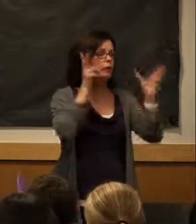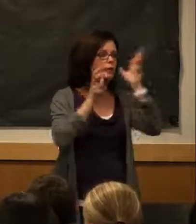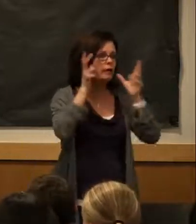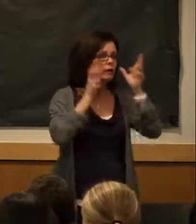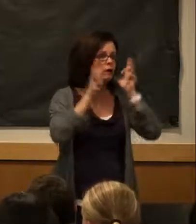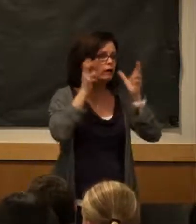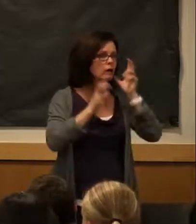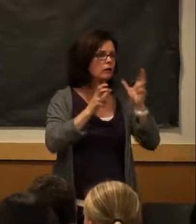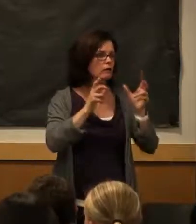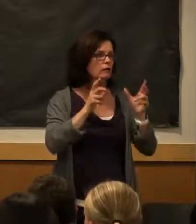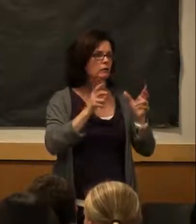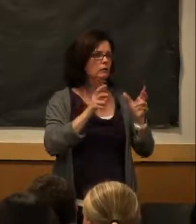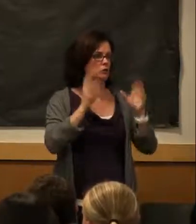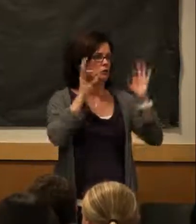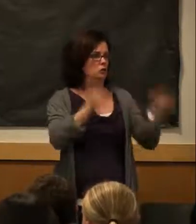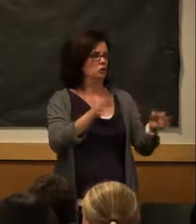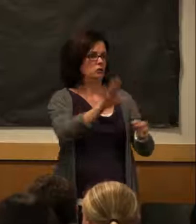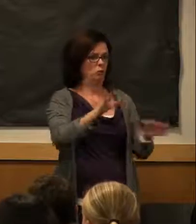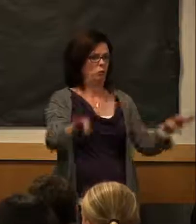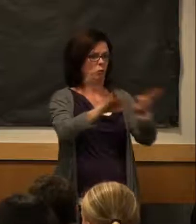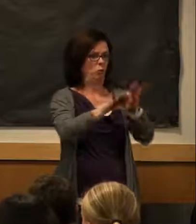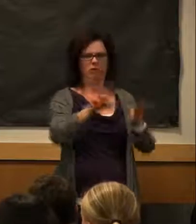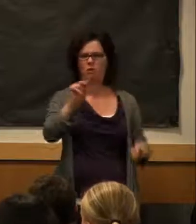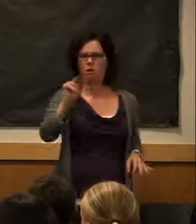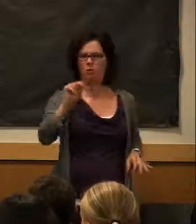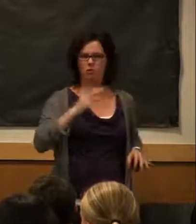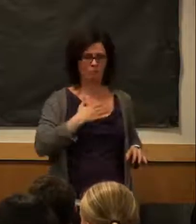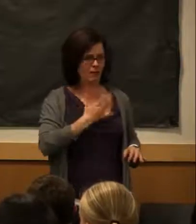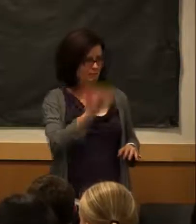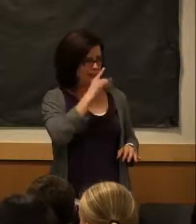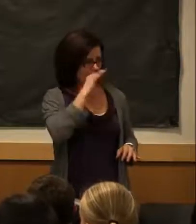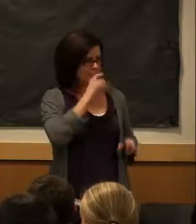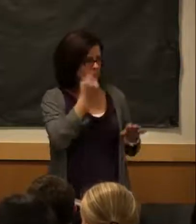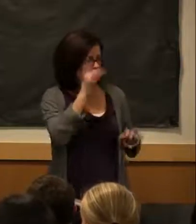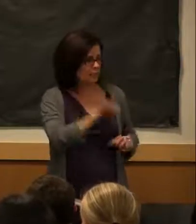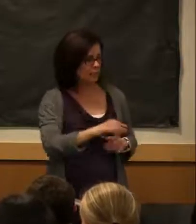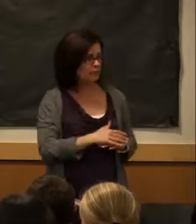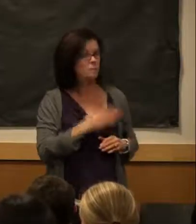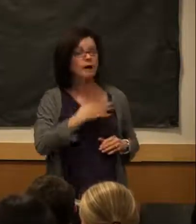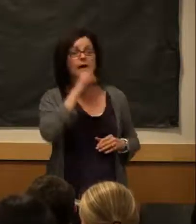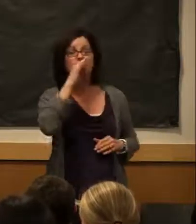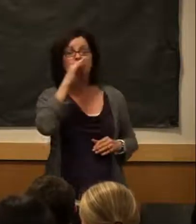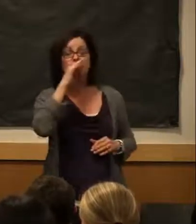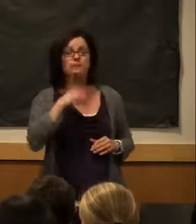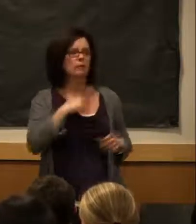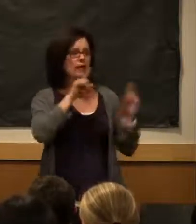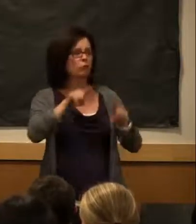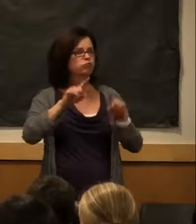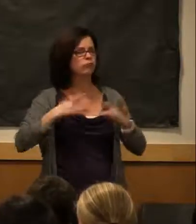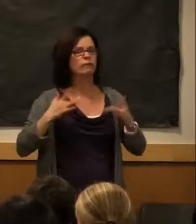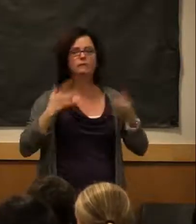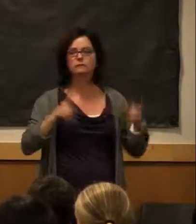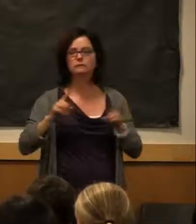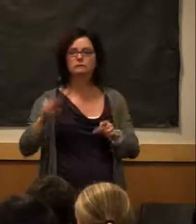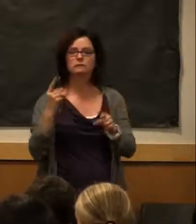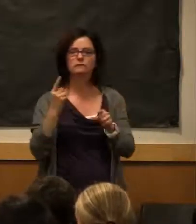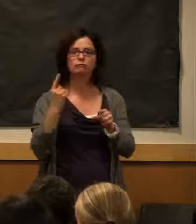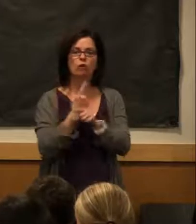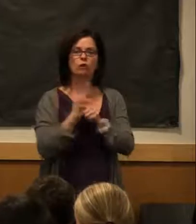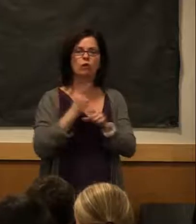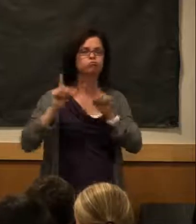that. And I think my kids understand that, you know. My kids, they come to events on a regular